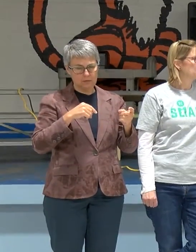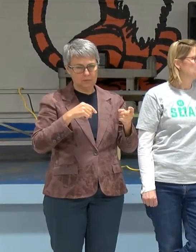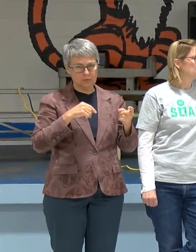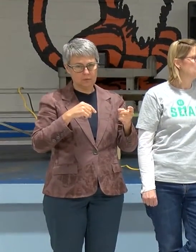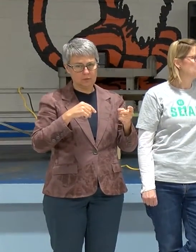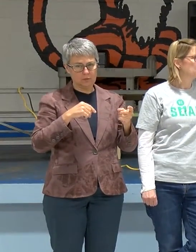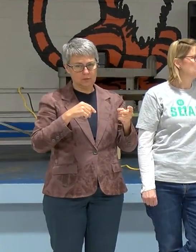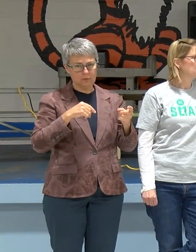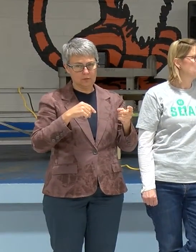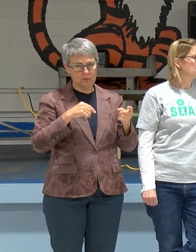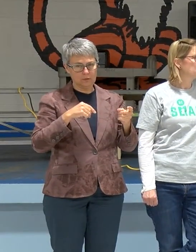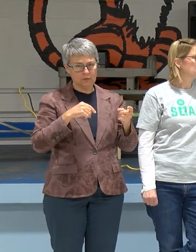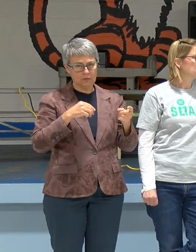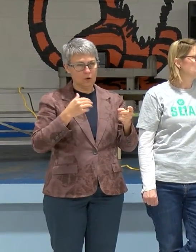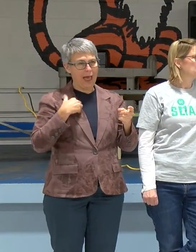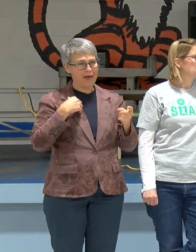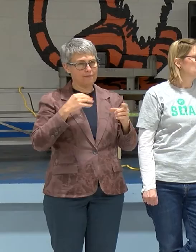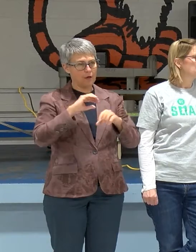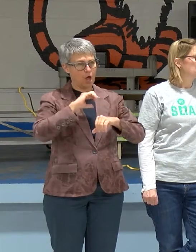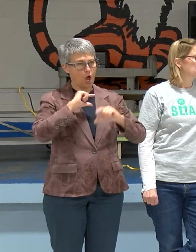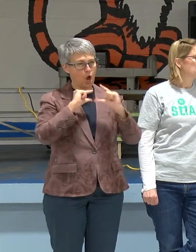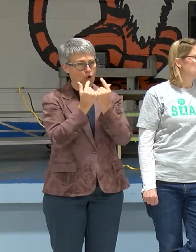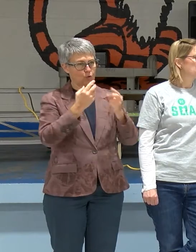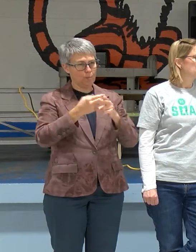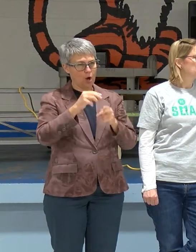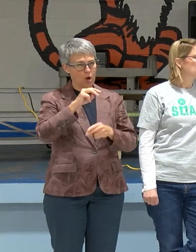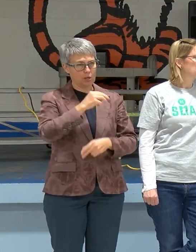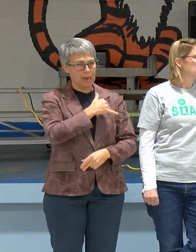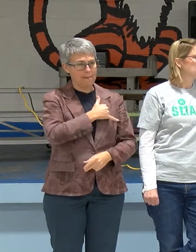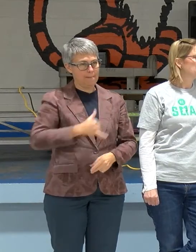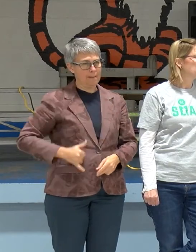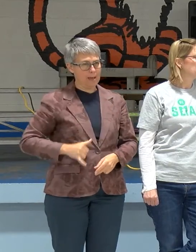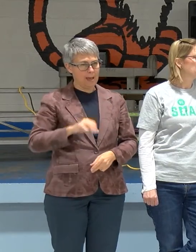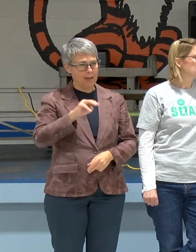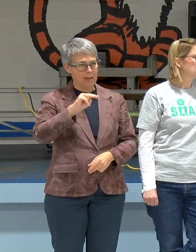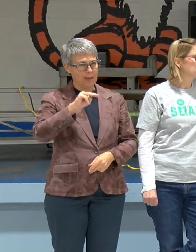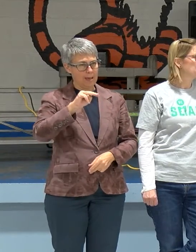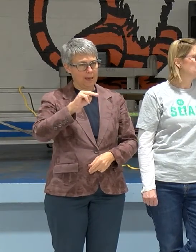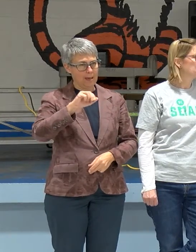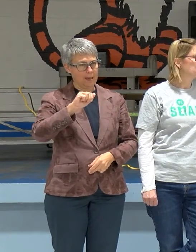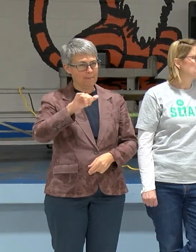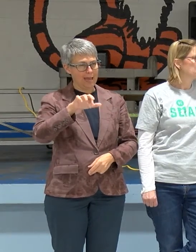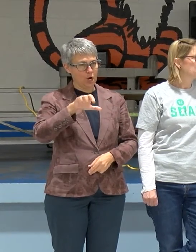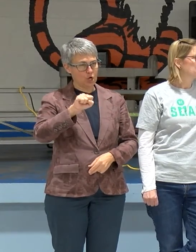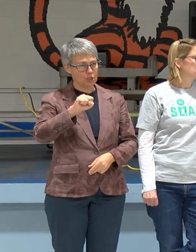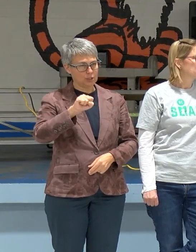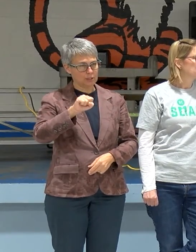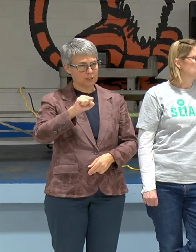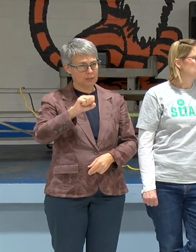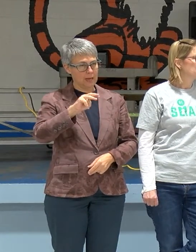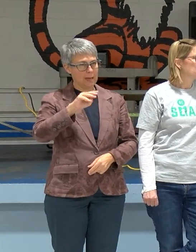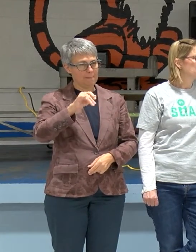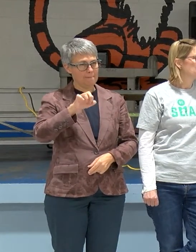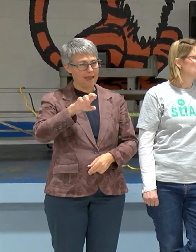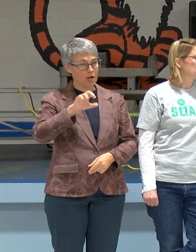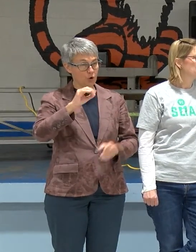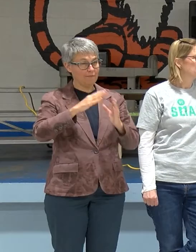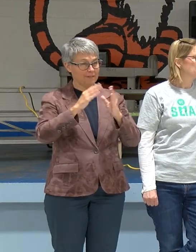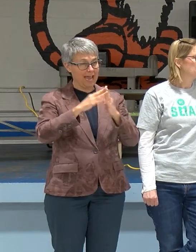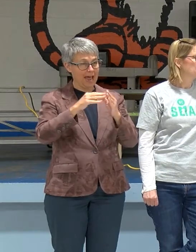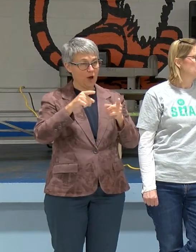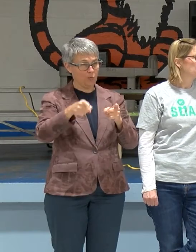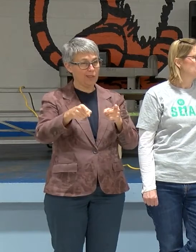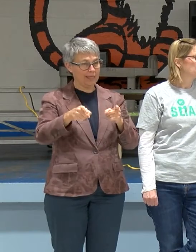was mayors against guns, and they also work on legislative action. But we have 2 parts